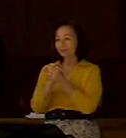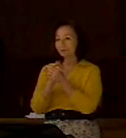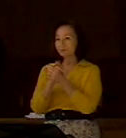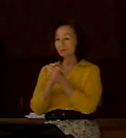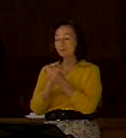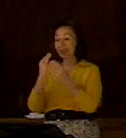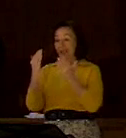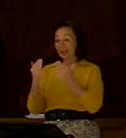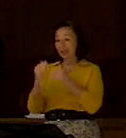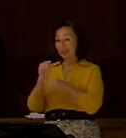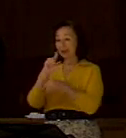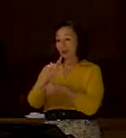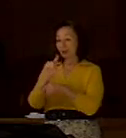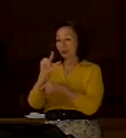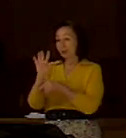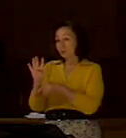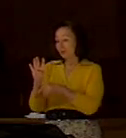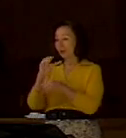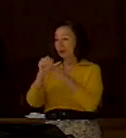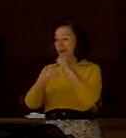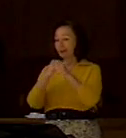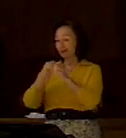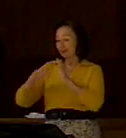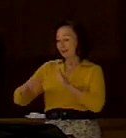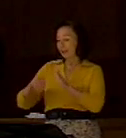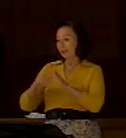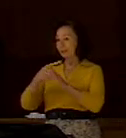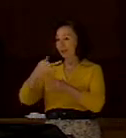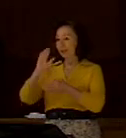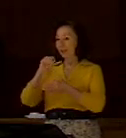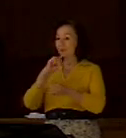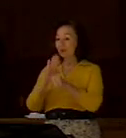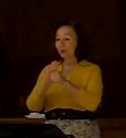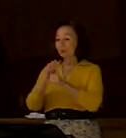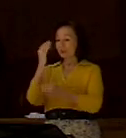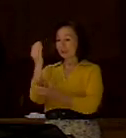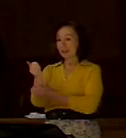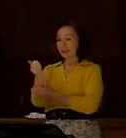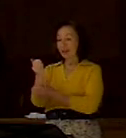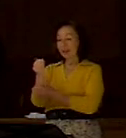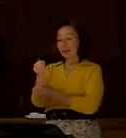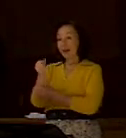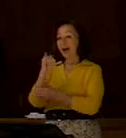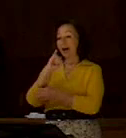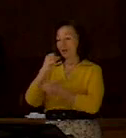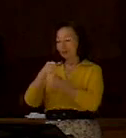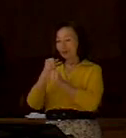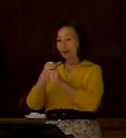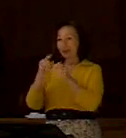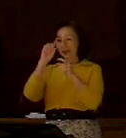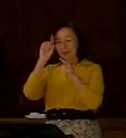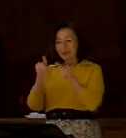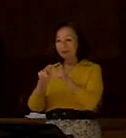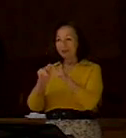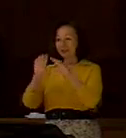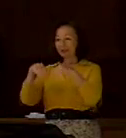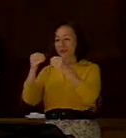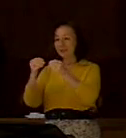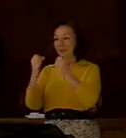And now 24 years later in our passage, God promises Abraham, I will make a covenant between us, and I will give you many,